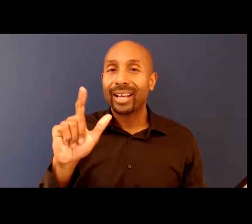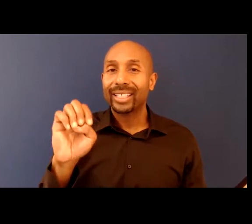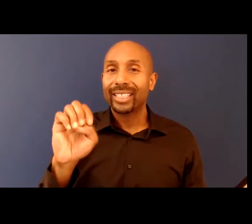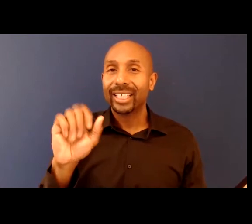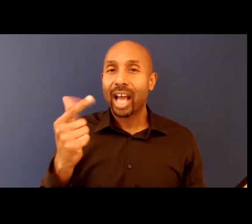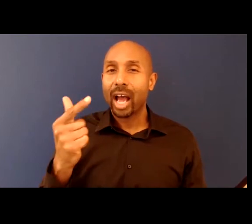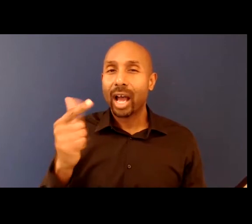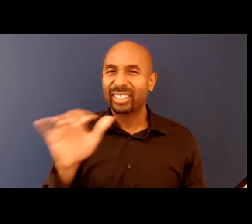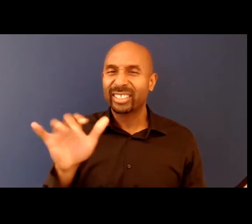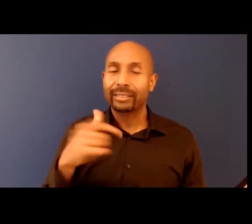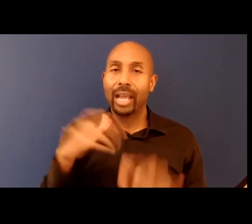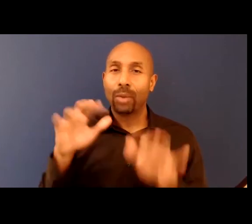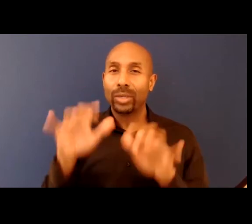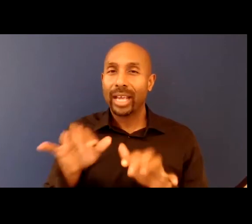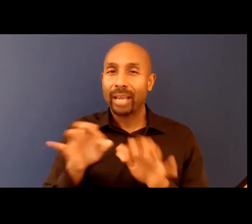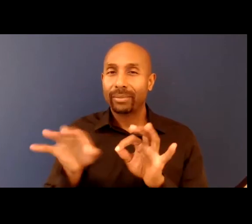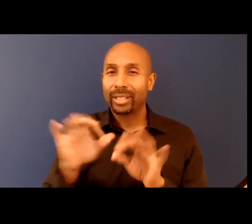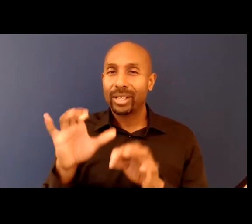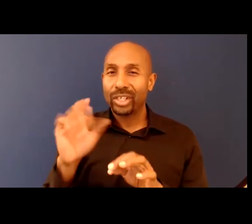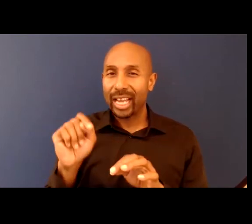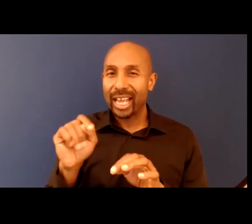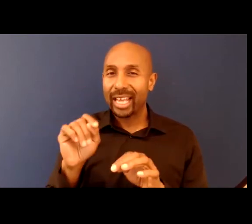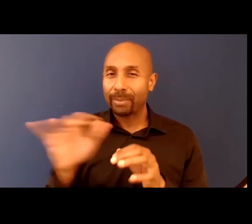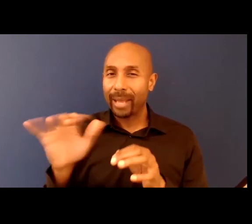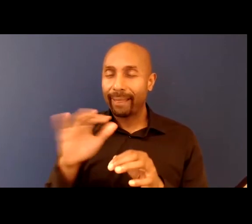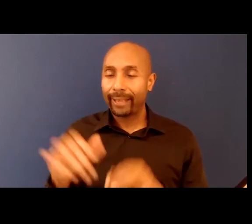I will put that down in the chat as well.